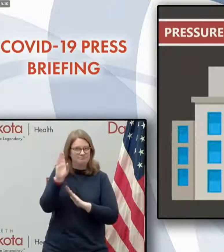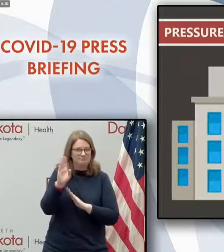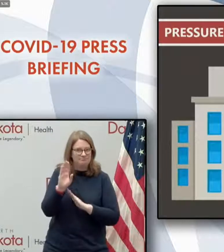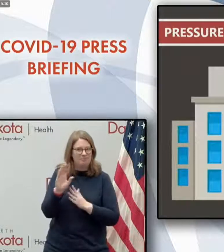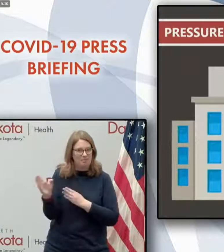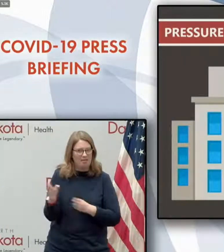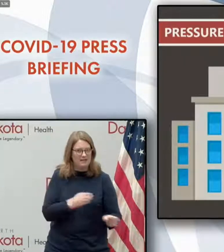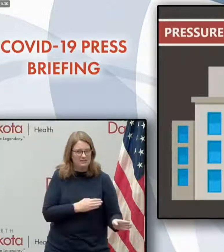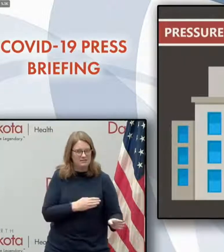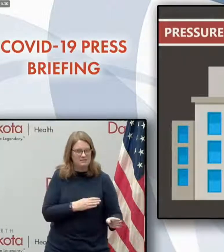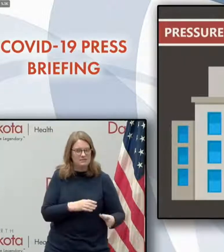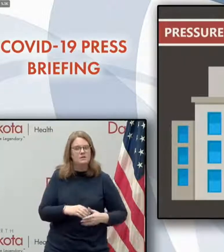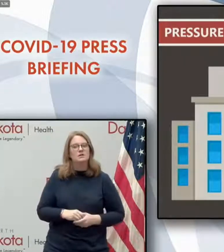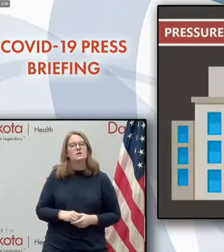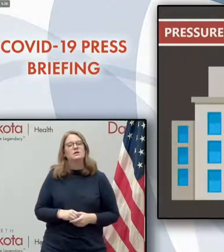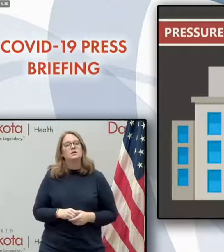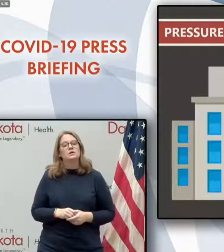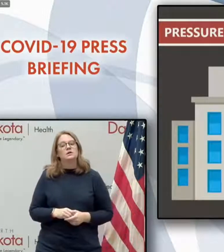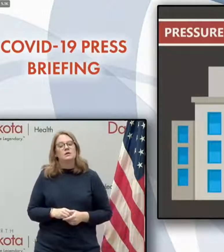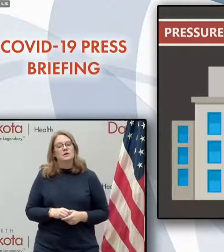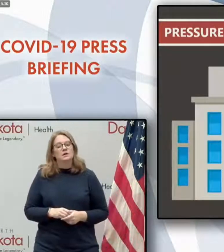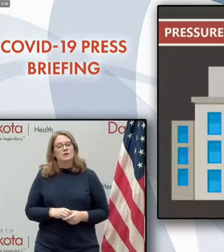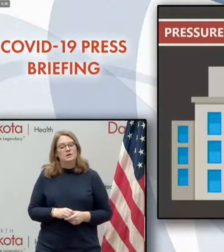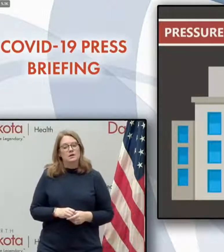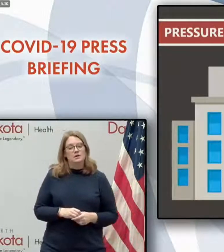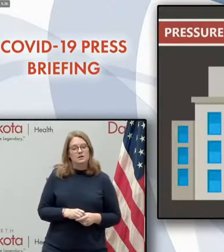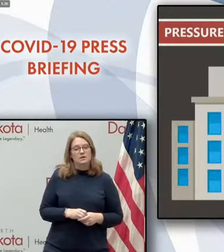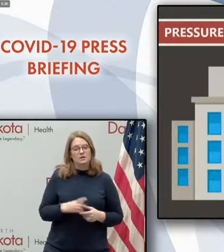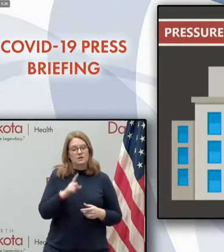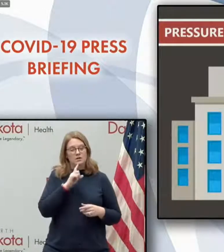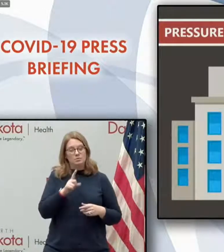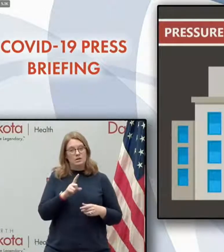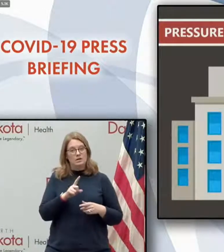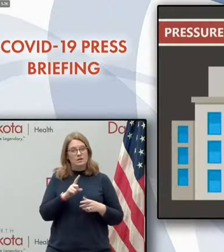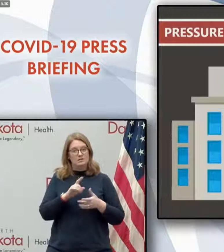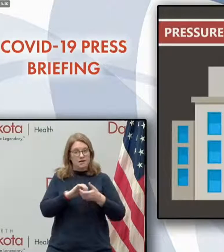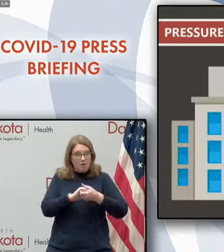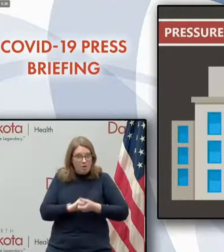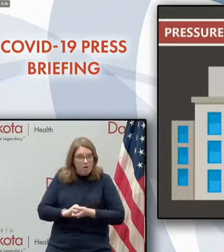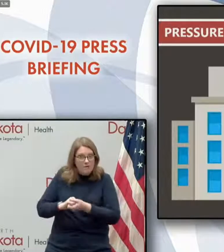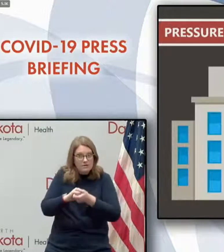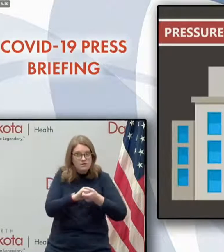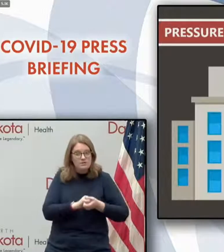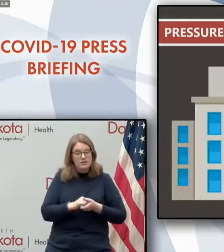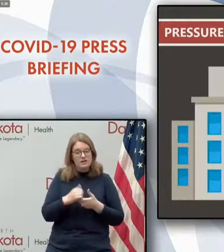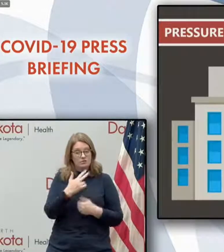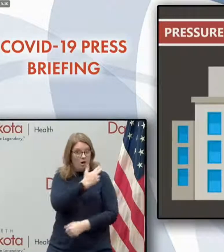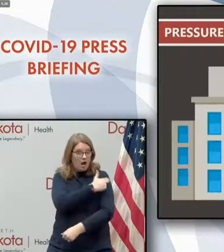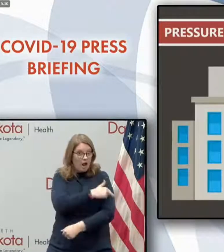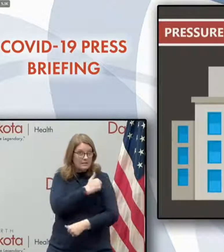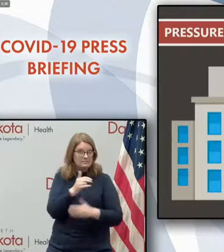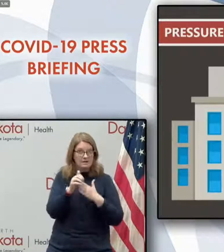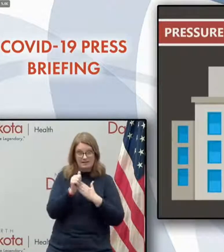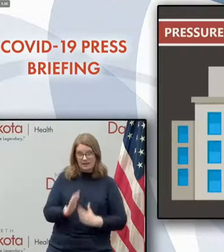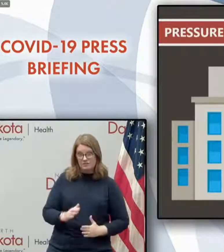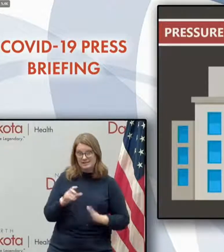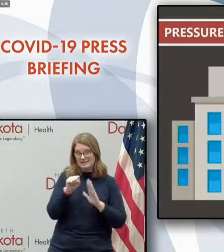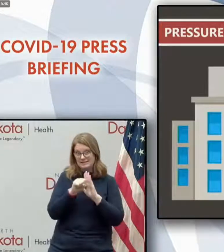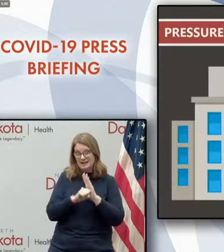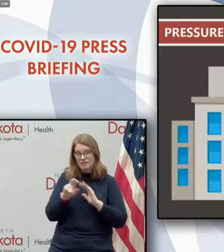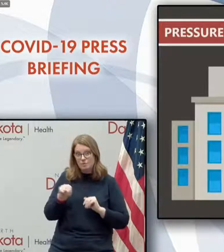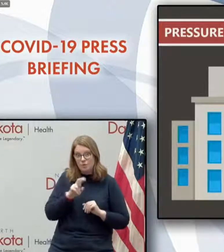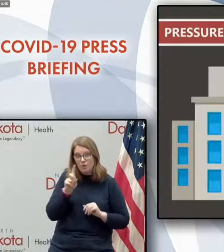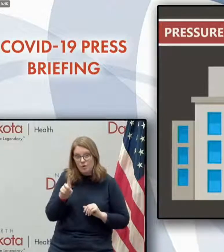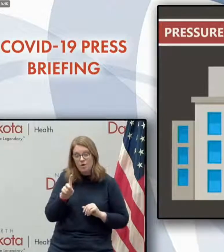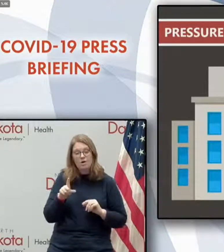We are also, in our effort to formalize our collaboration between our hospital leaders in the state of North Dakota in an effort